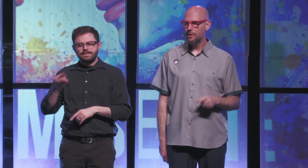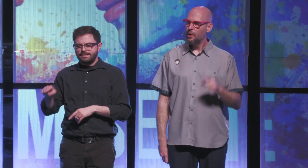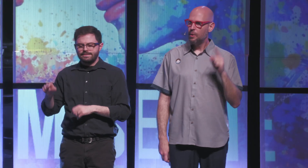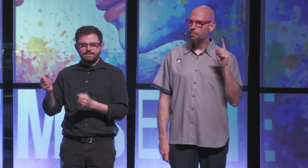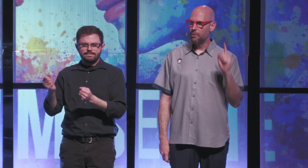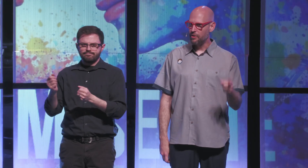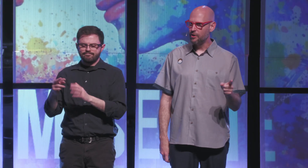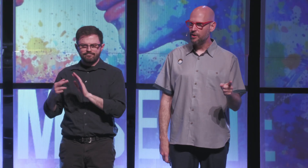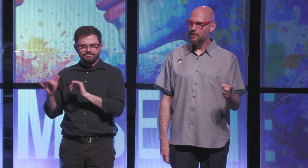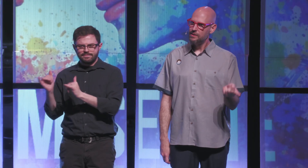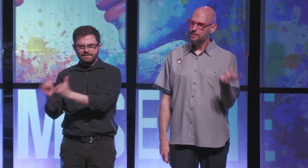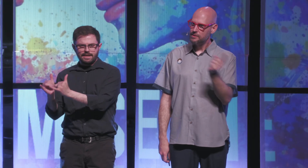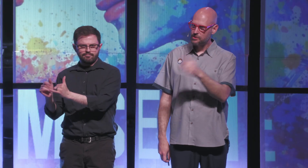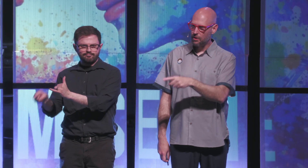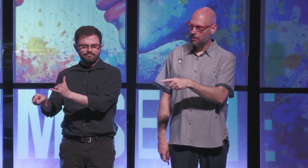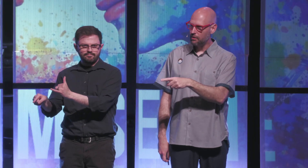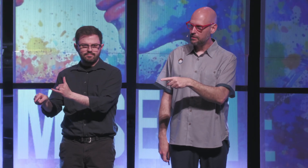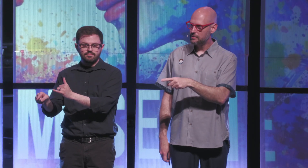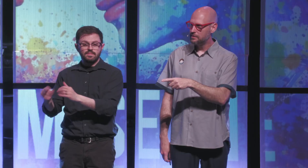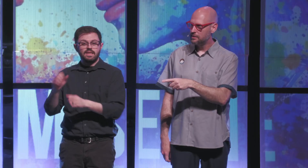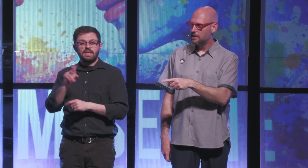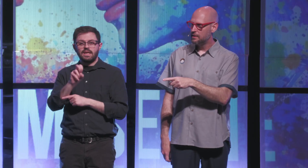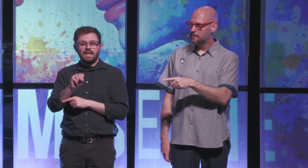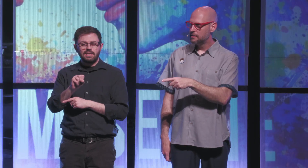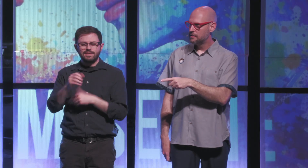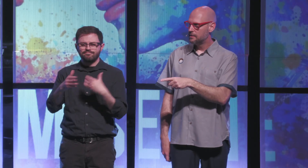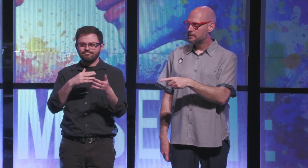says, "Brother Saul."